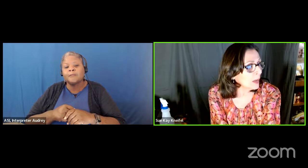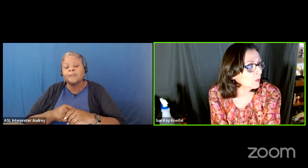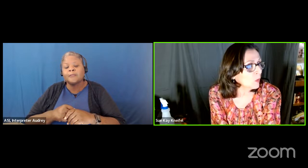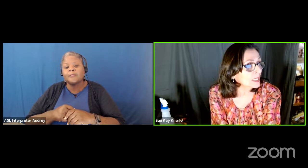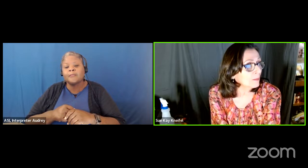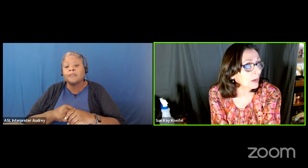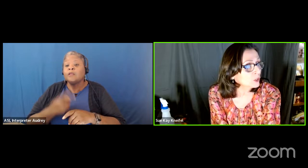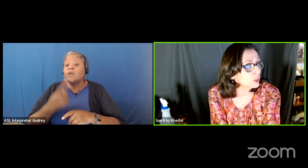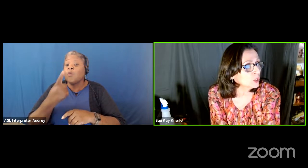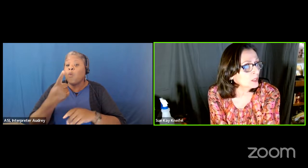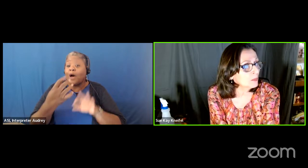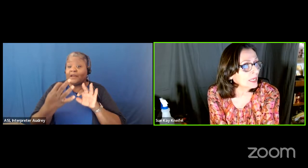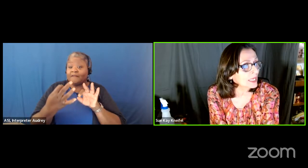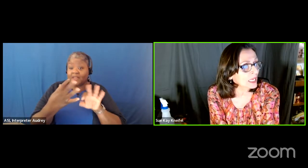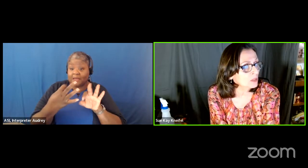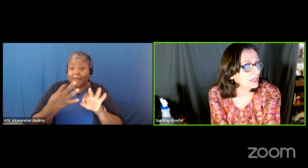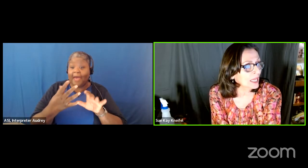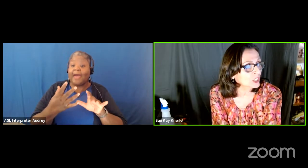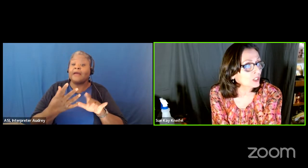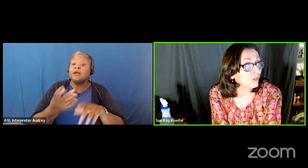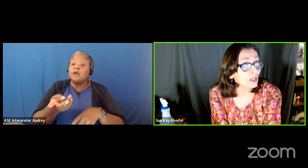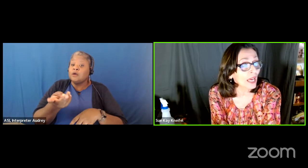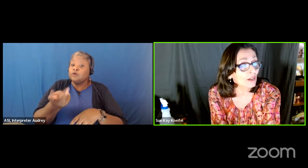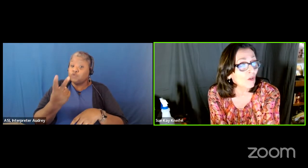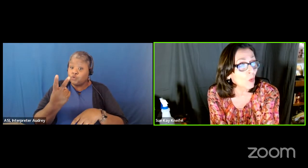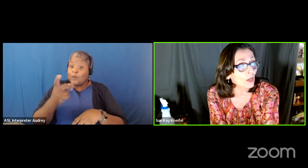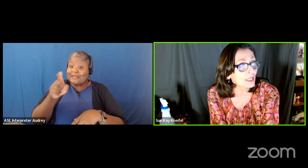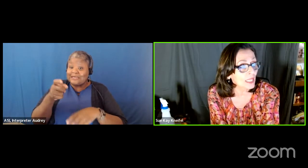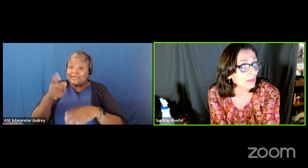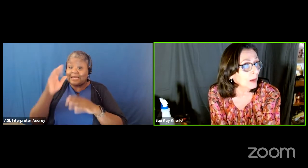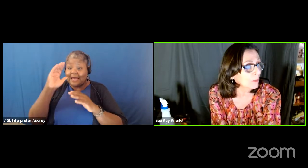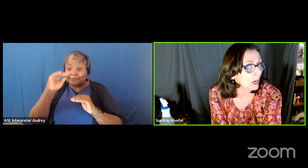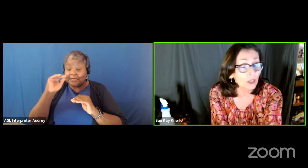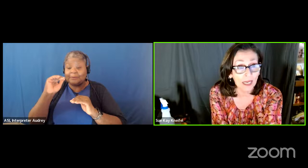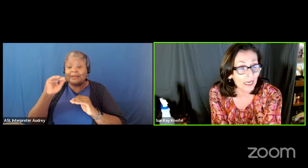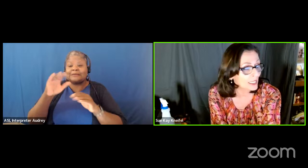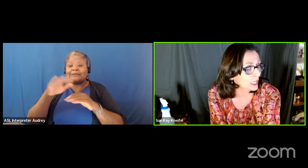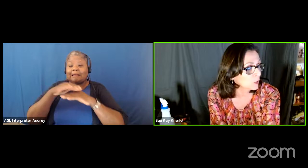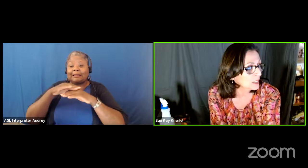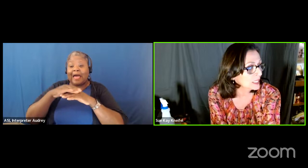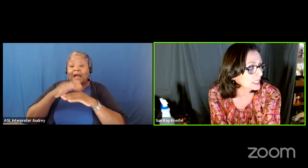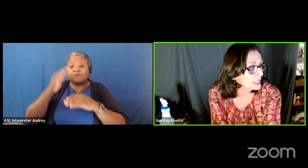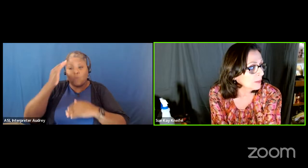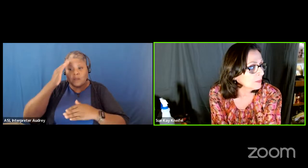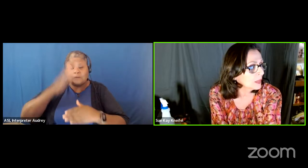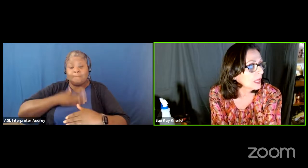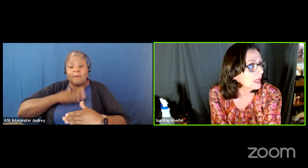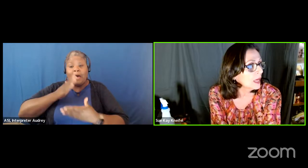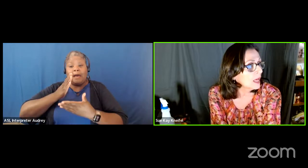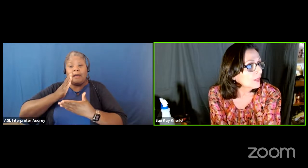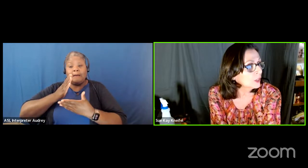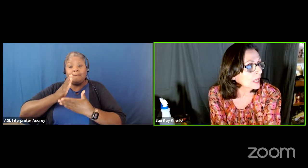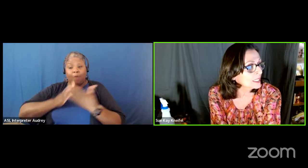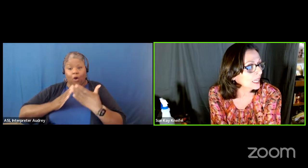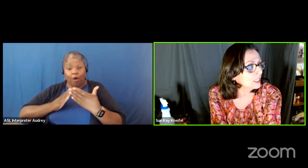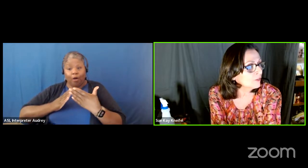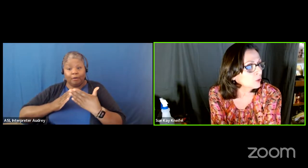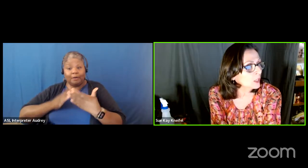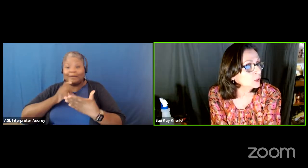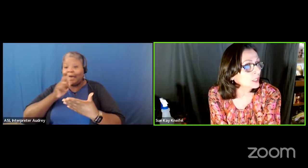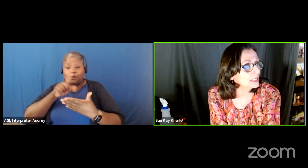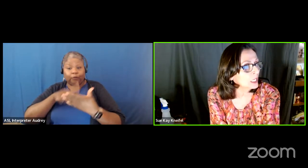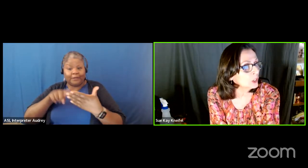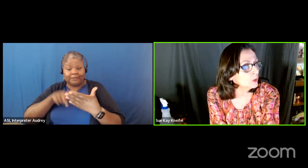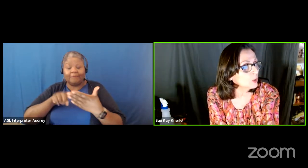One feedback was I marked 2 as meeting expectations for lack of awareness on my part, not as a criticism. The